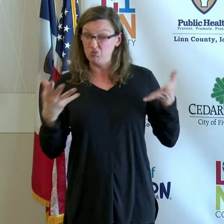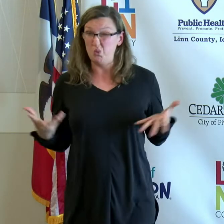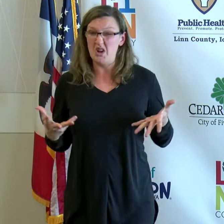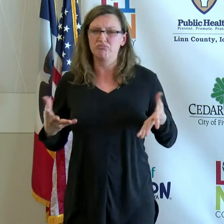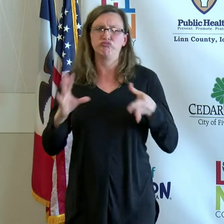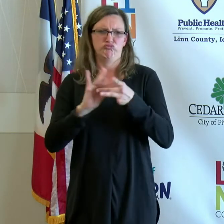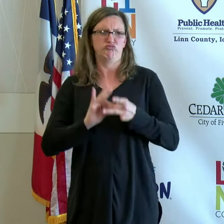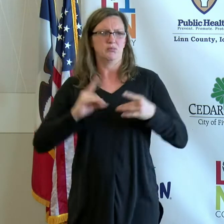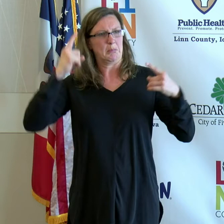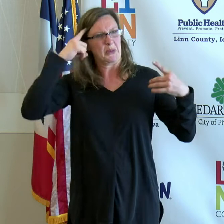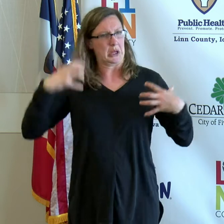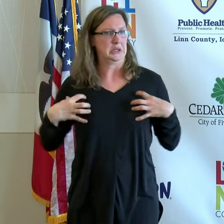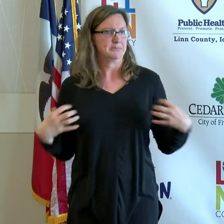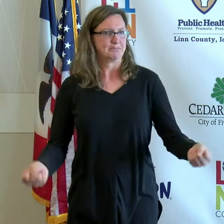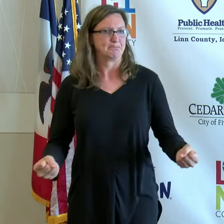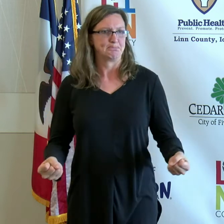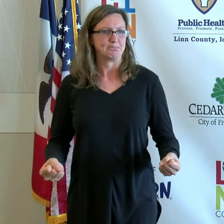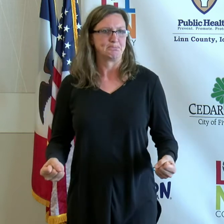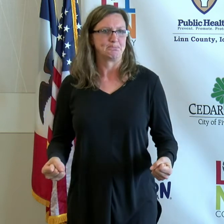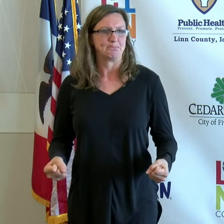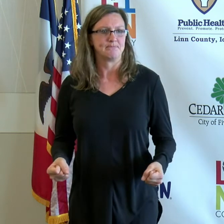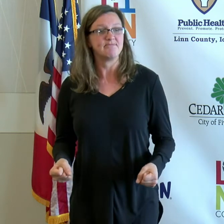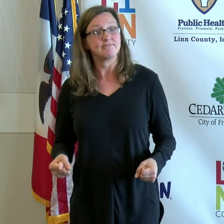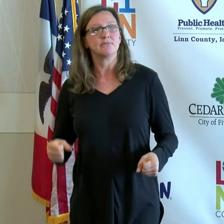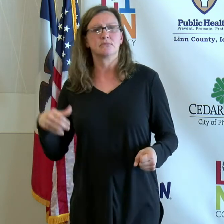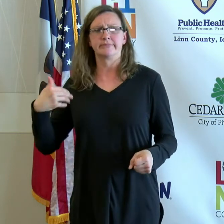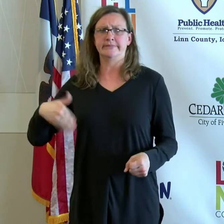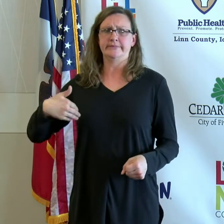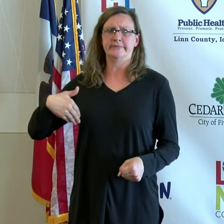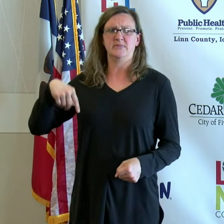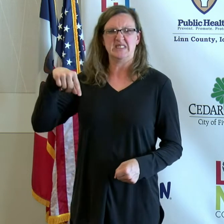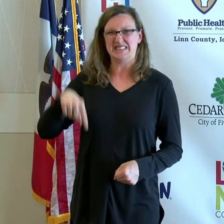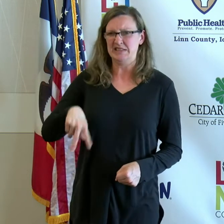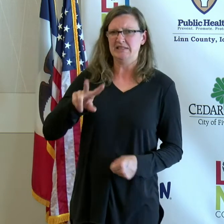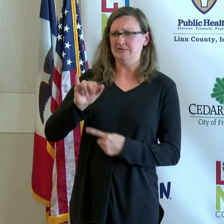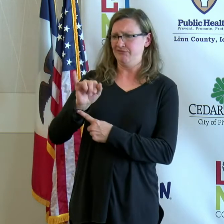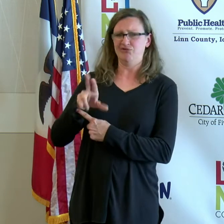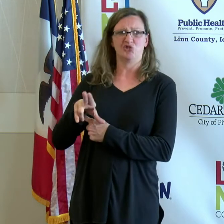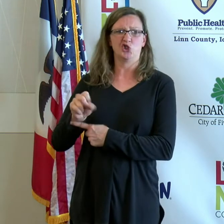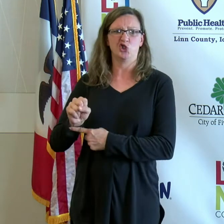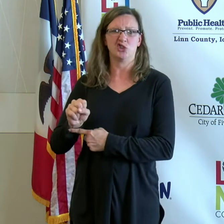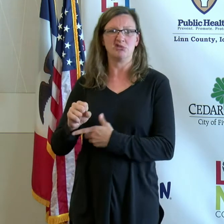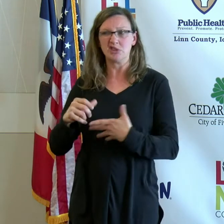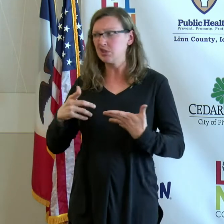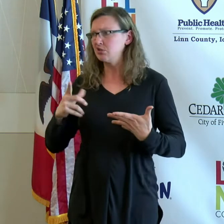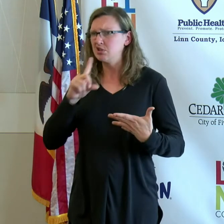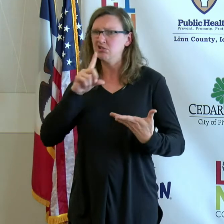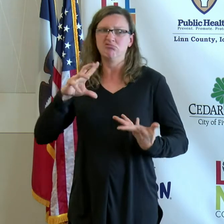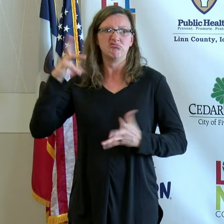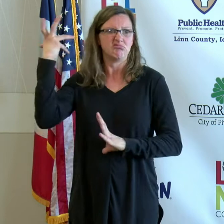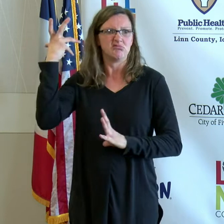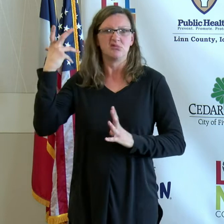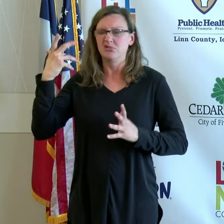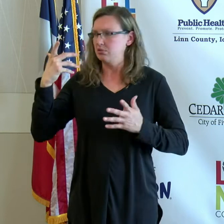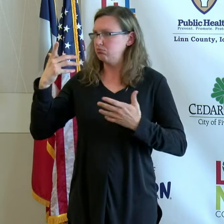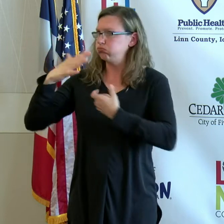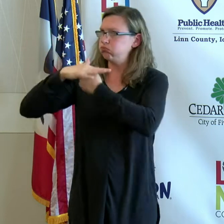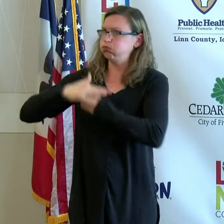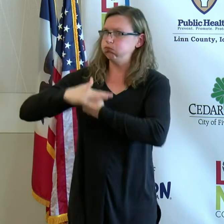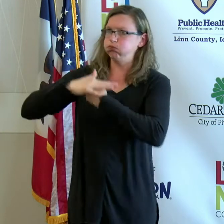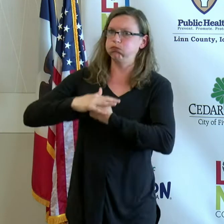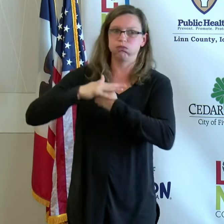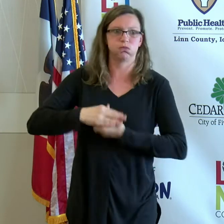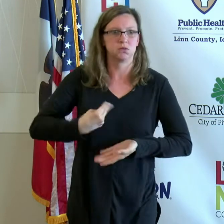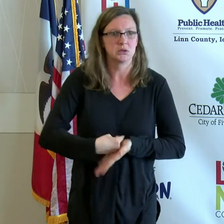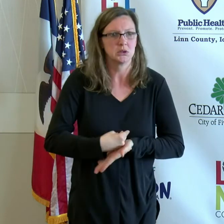virus, social distancing, and a deep financial crisis is having a big impact on all members of our community. It is normal to have feelings of